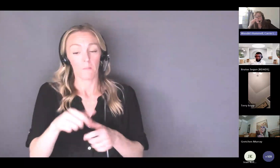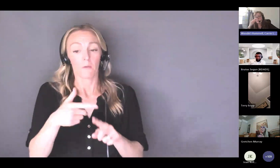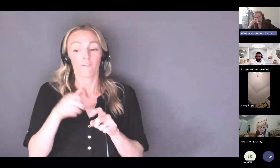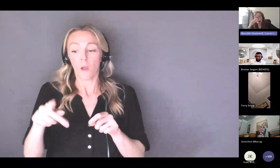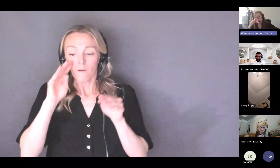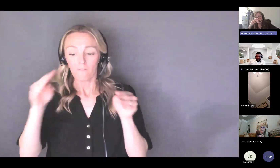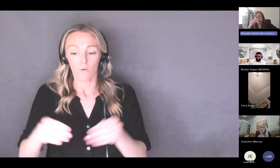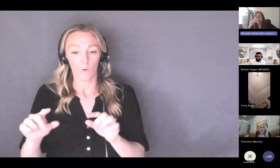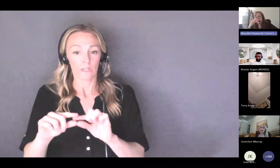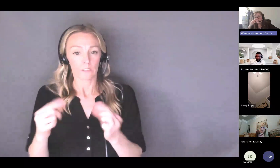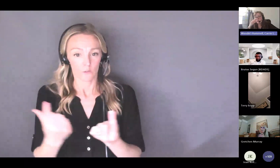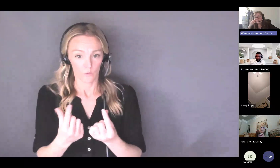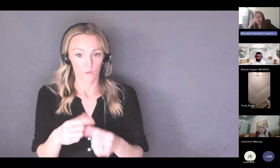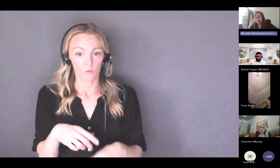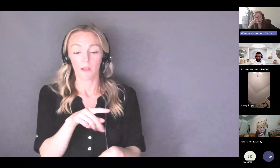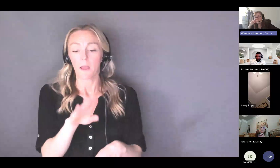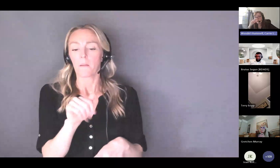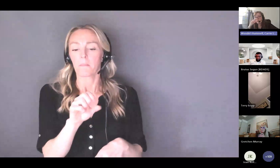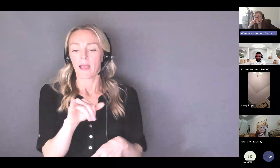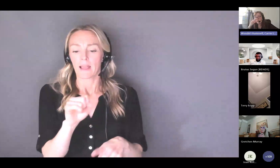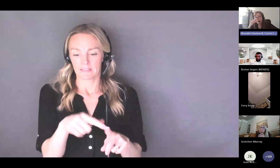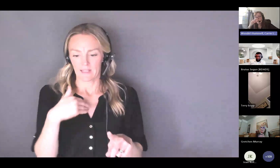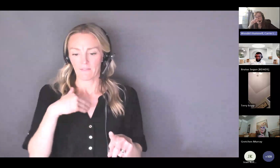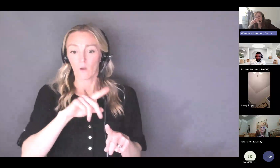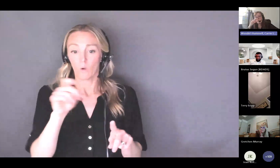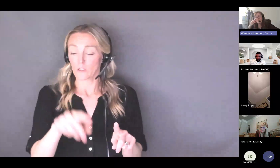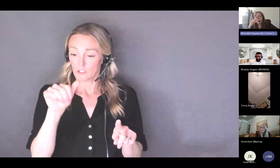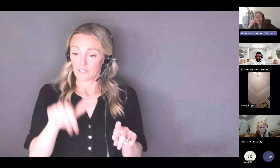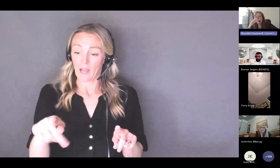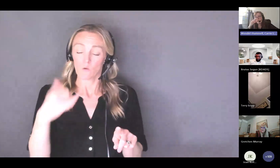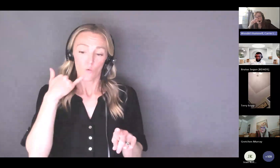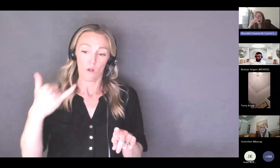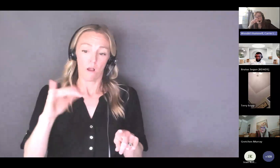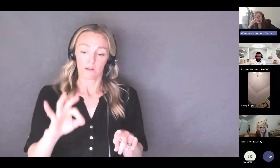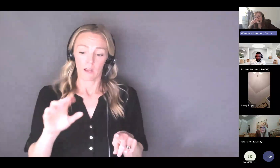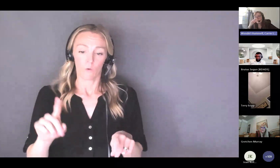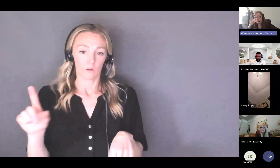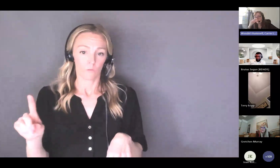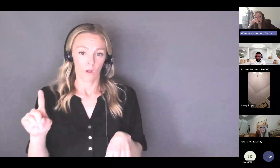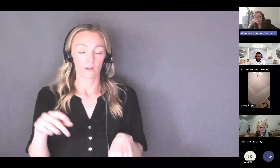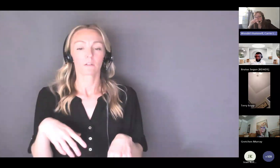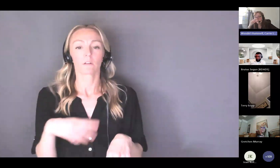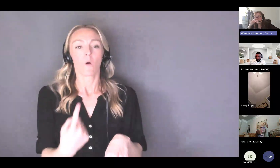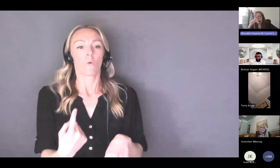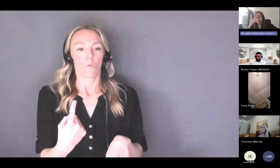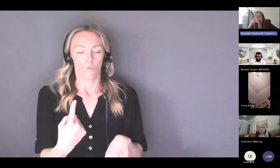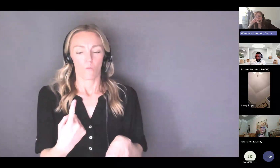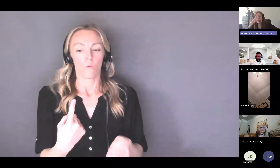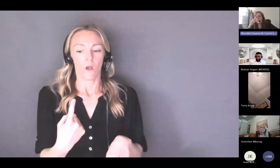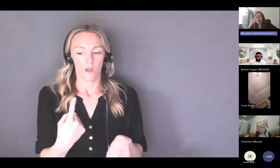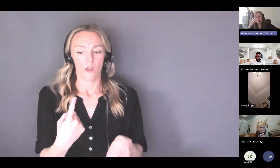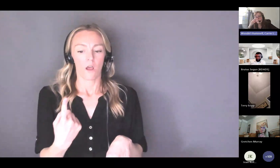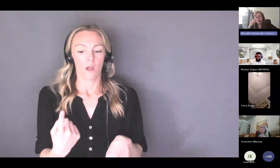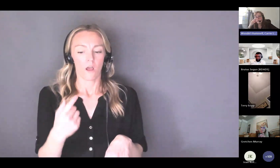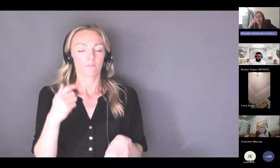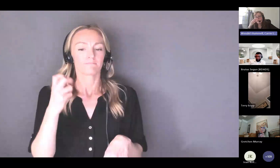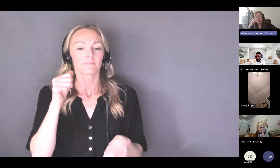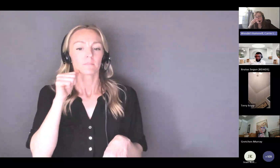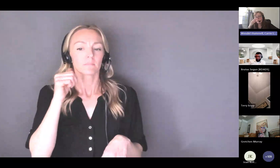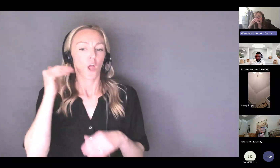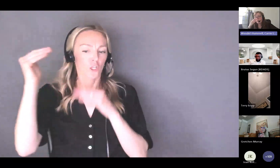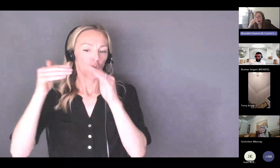did is that the basis asked whether you can call 911. And we had a sibling, an adult sibling, say,